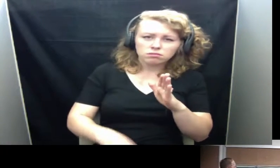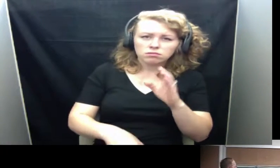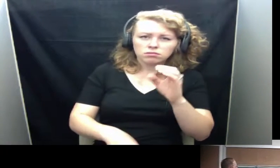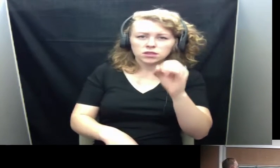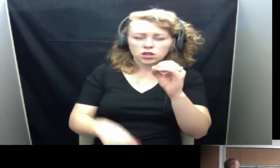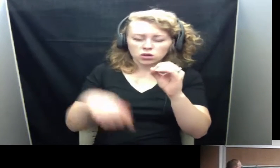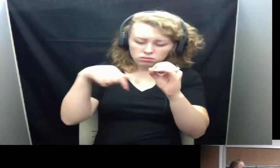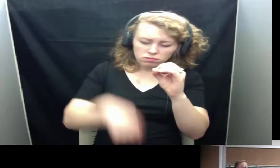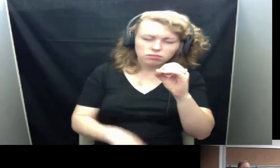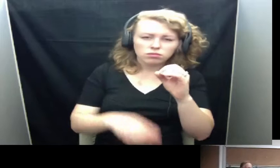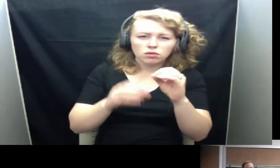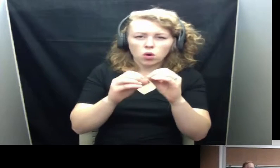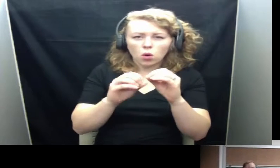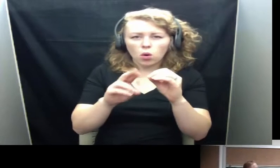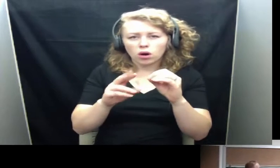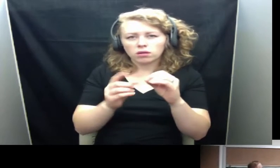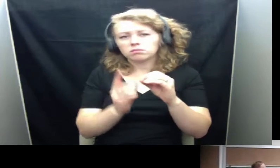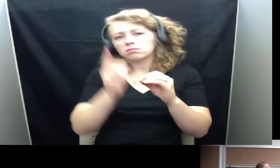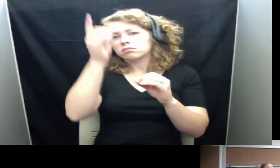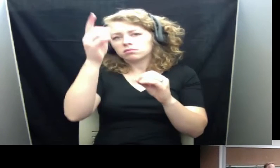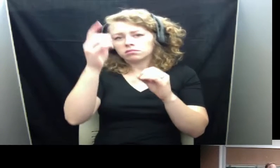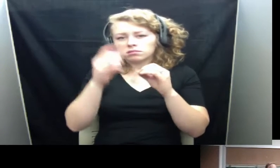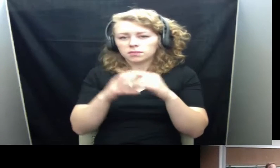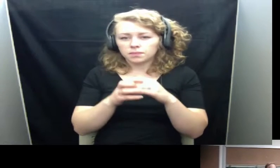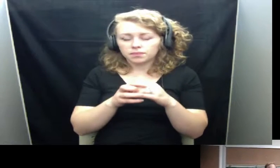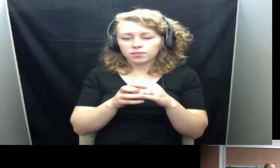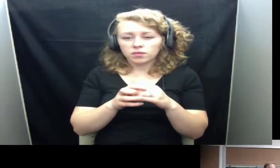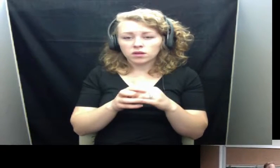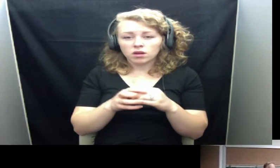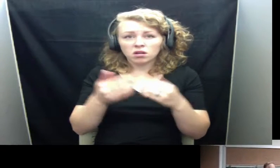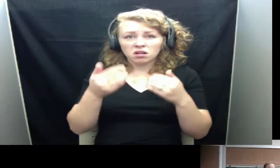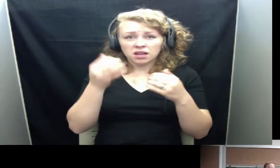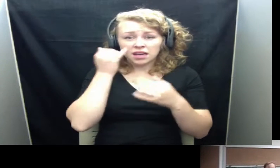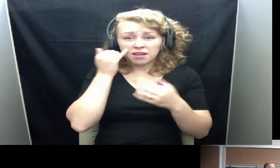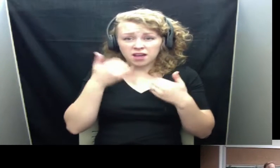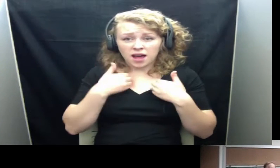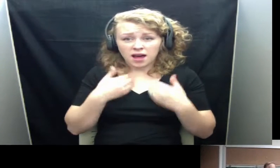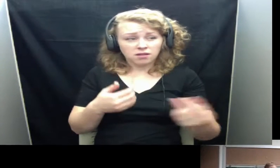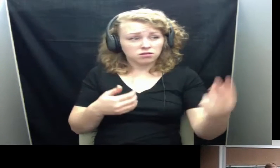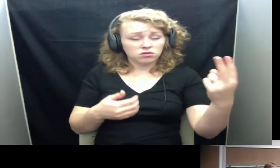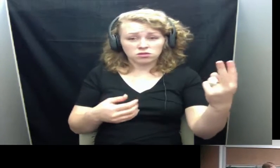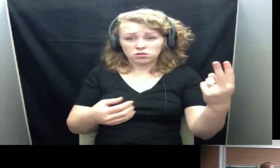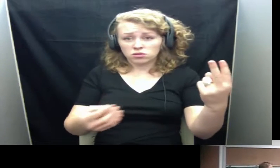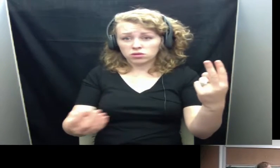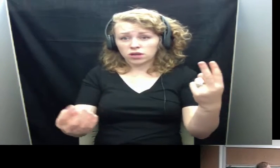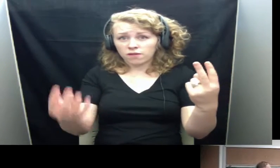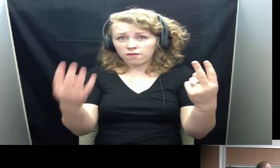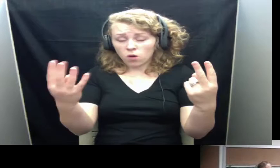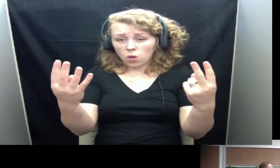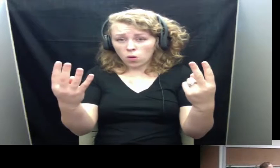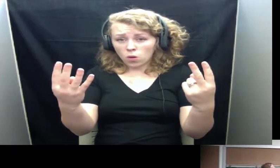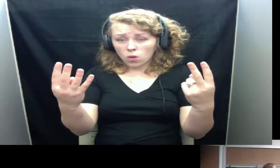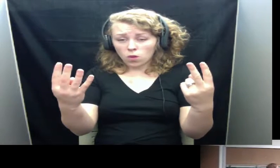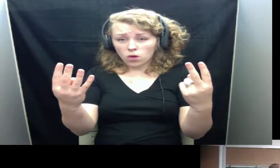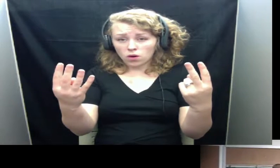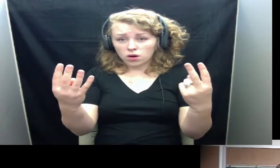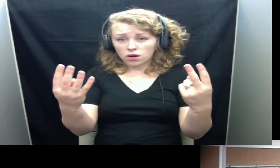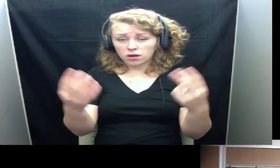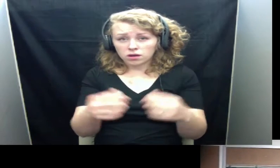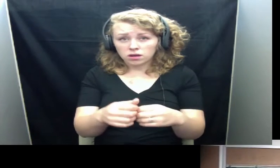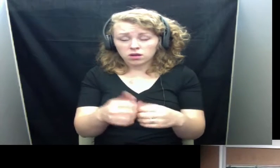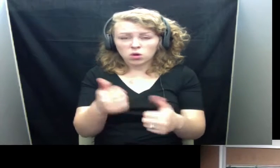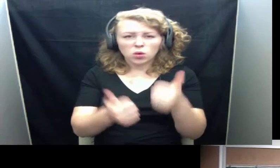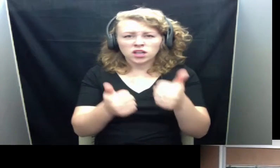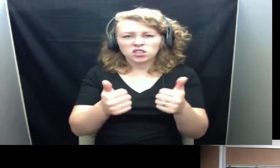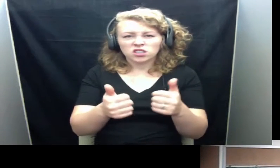Hopefully we know the answer to this already. Which of these numbers is larger? 4. 4 is the larger number. And in mathematics,